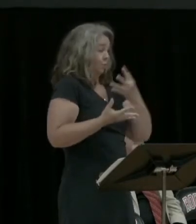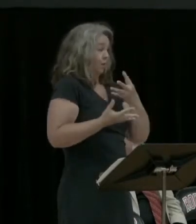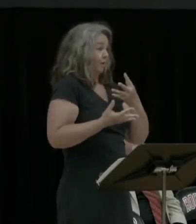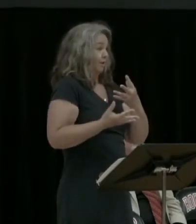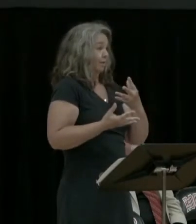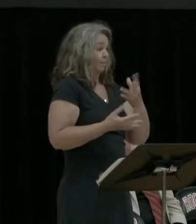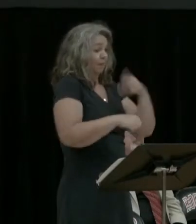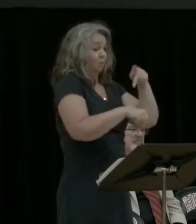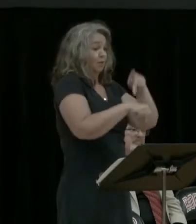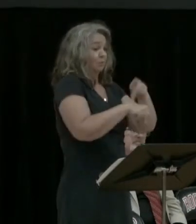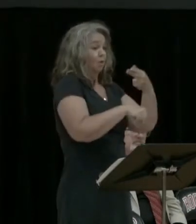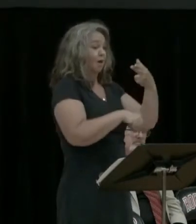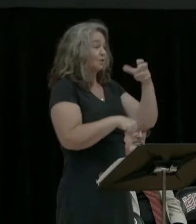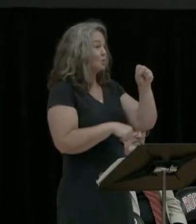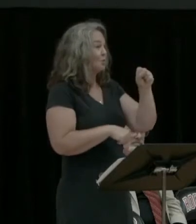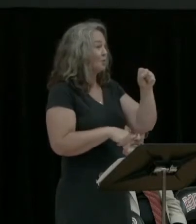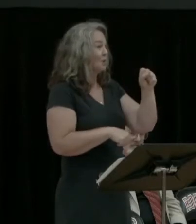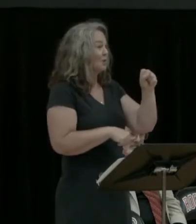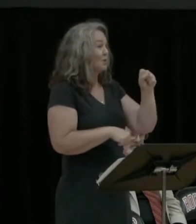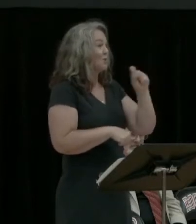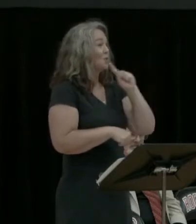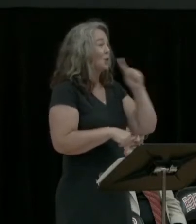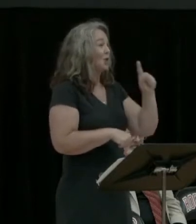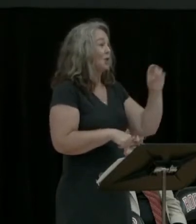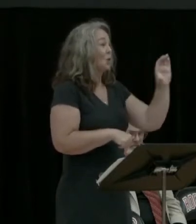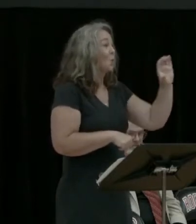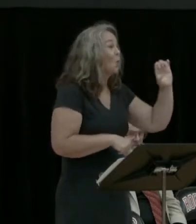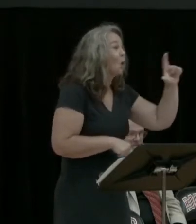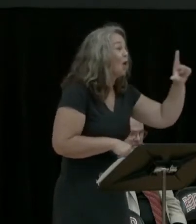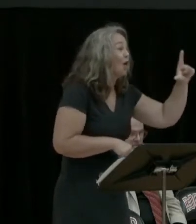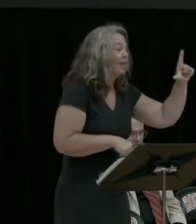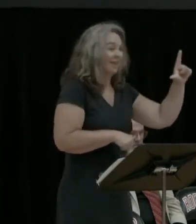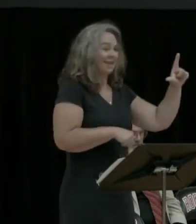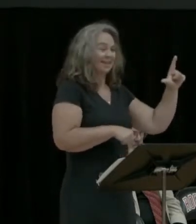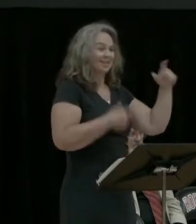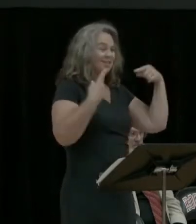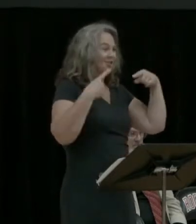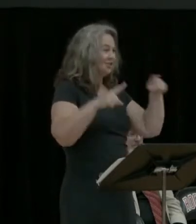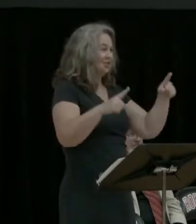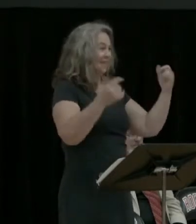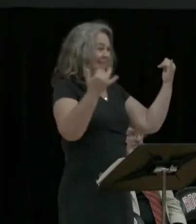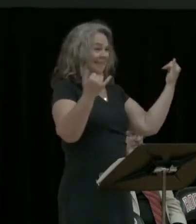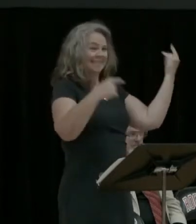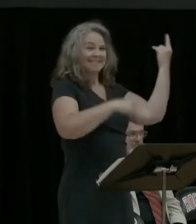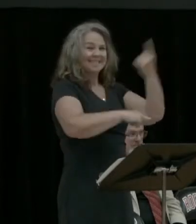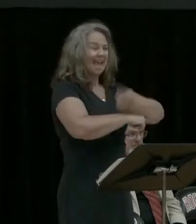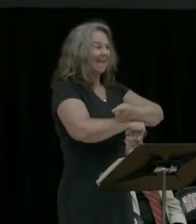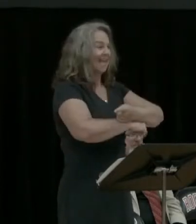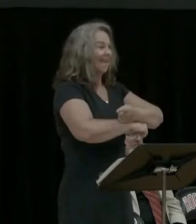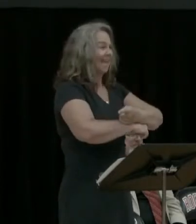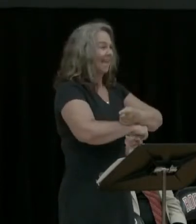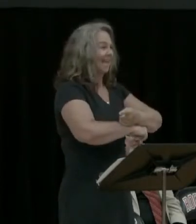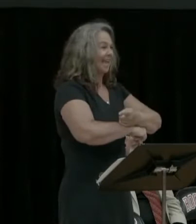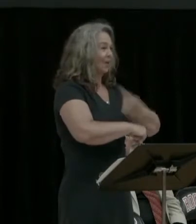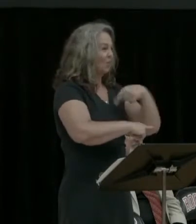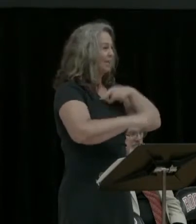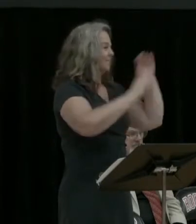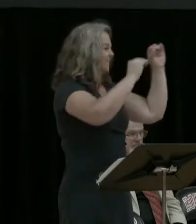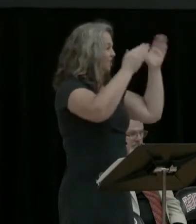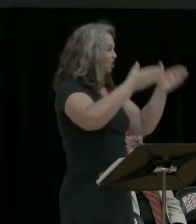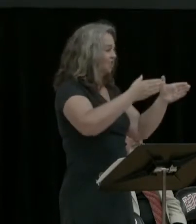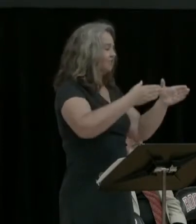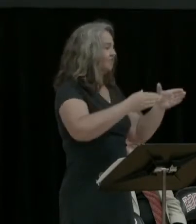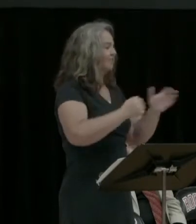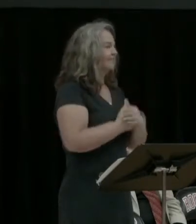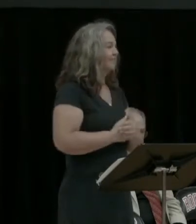being principal of a high school is so cool on graduation day. As educators, and